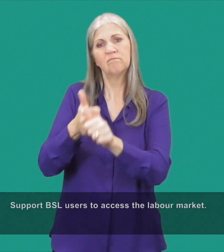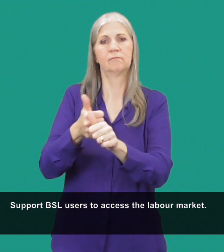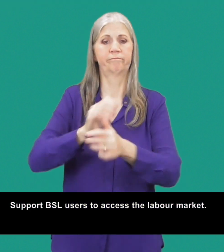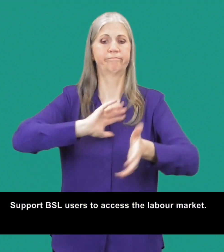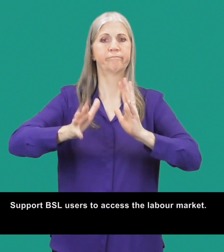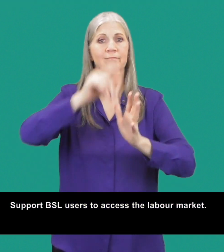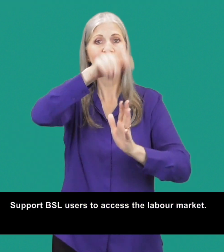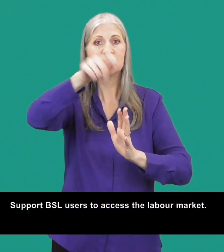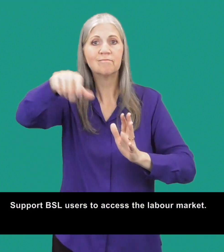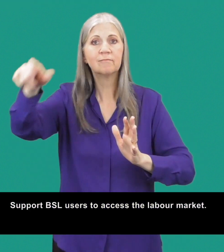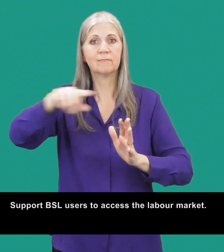the labour market.